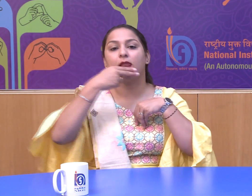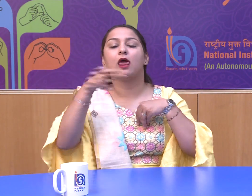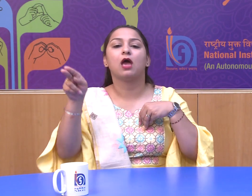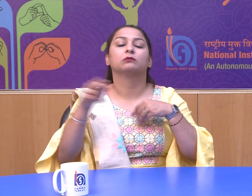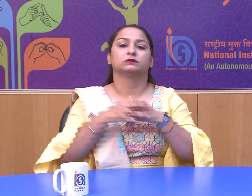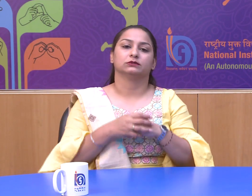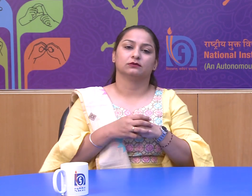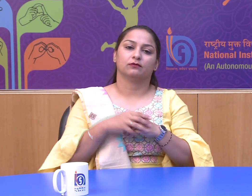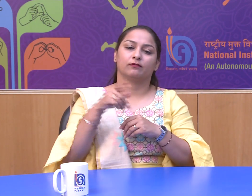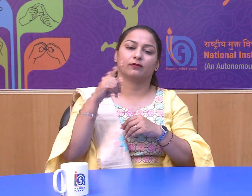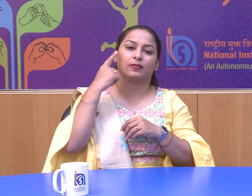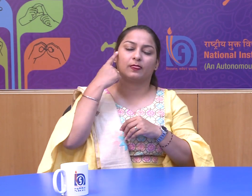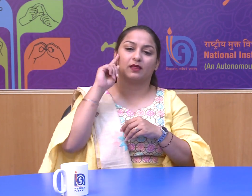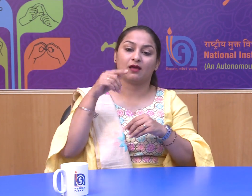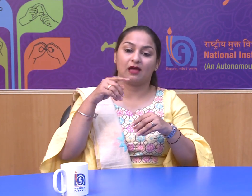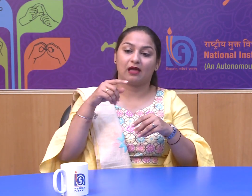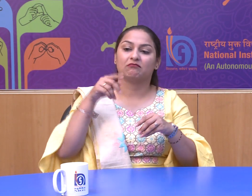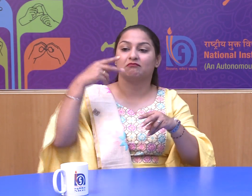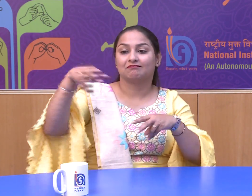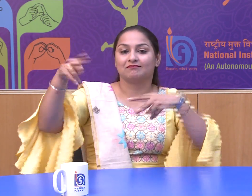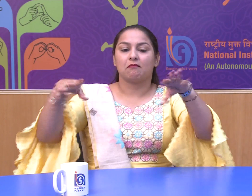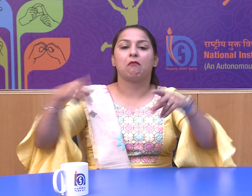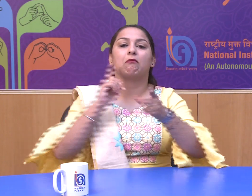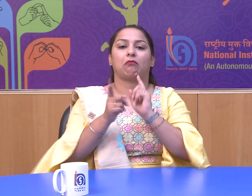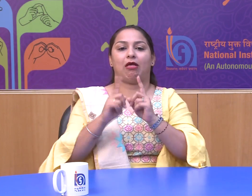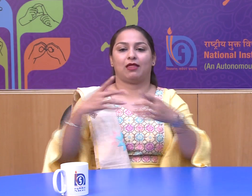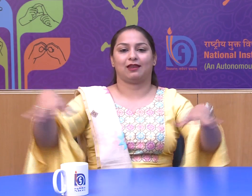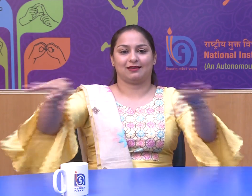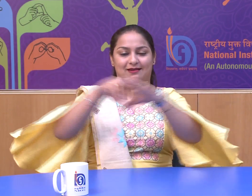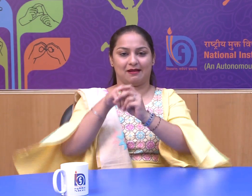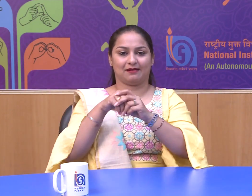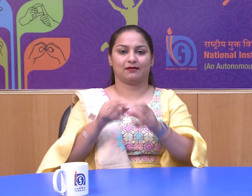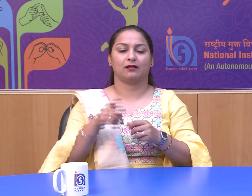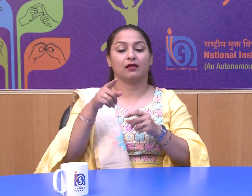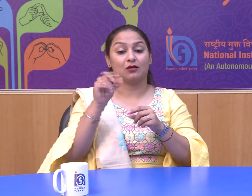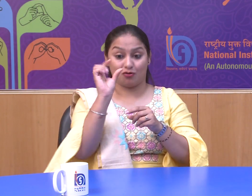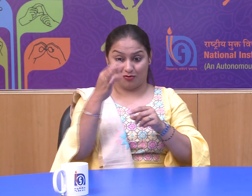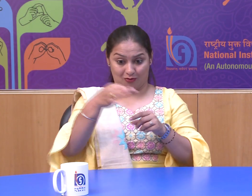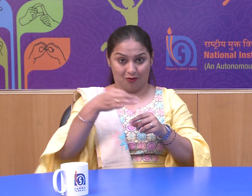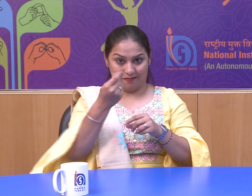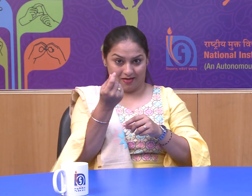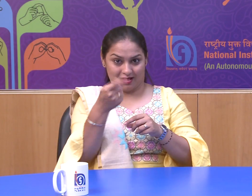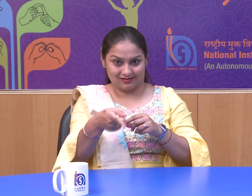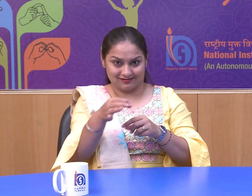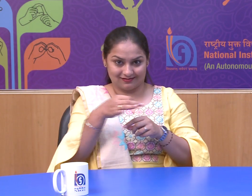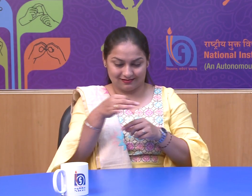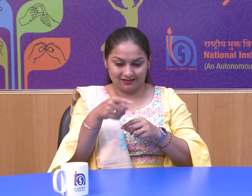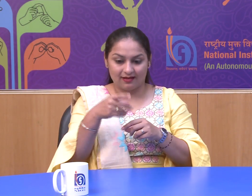and intermarried. Even their coins started carrying